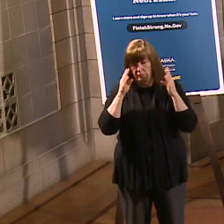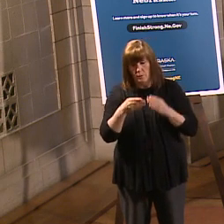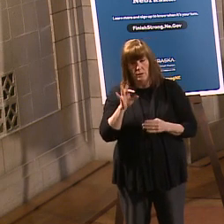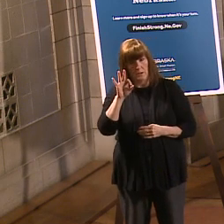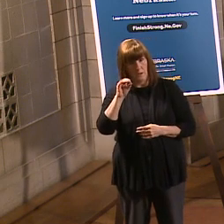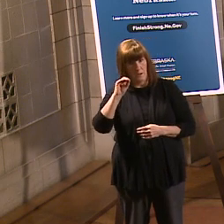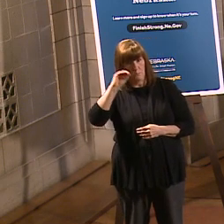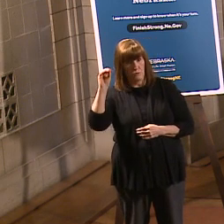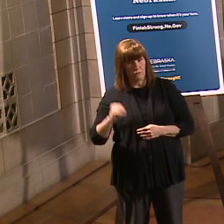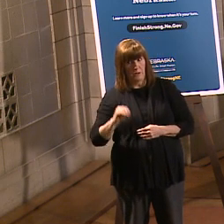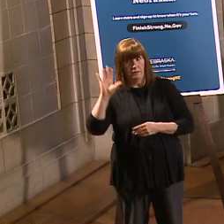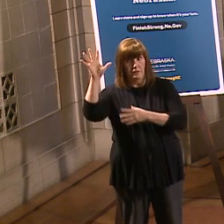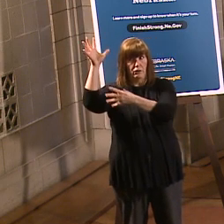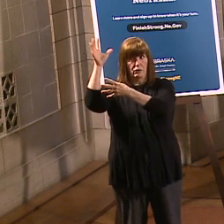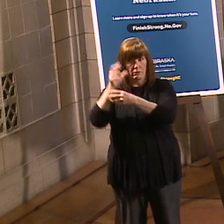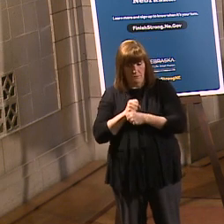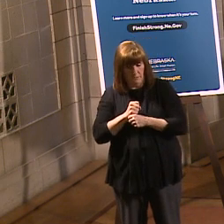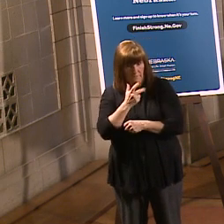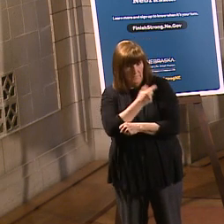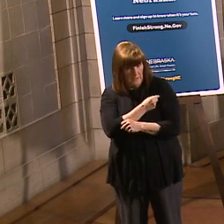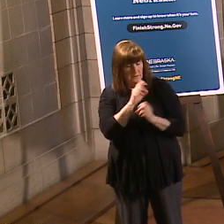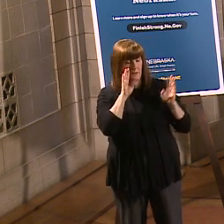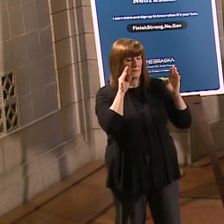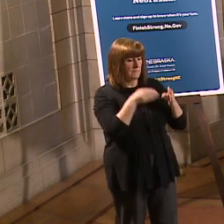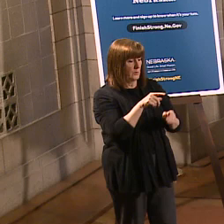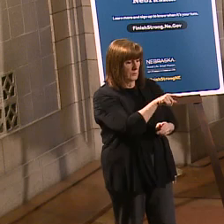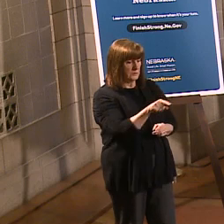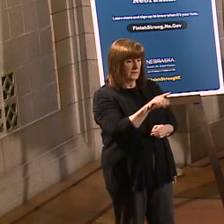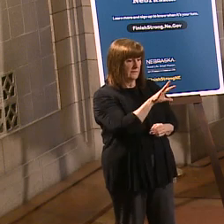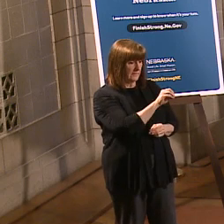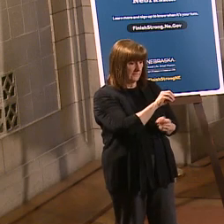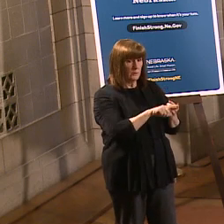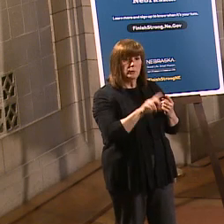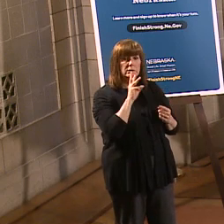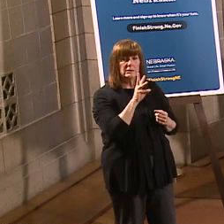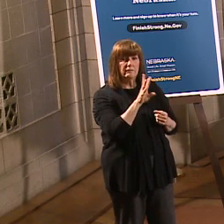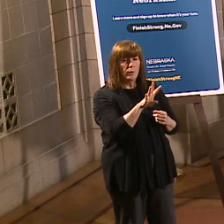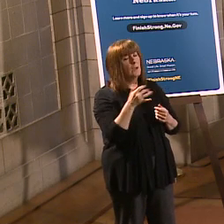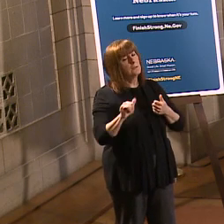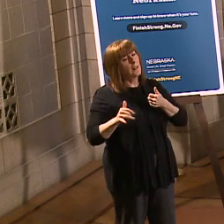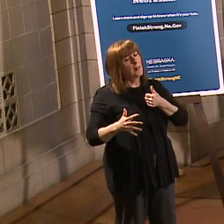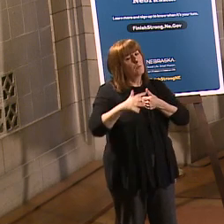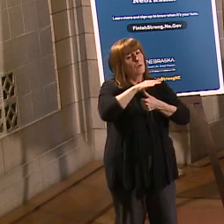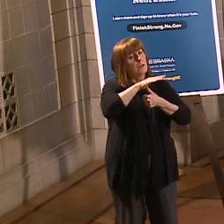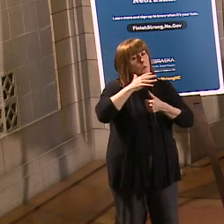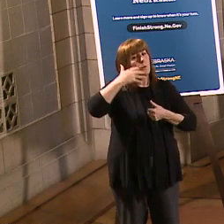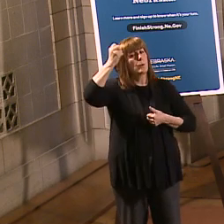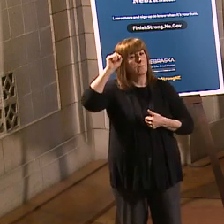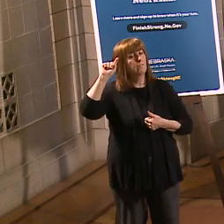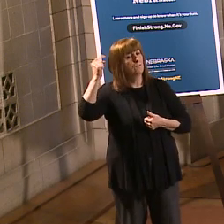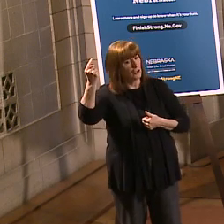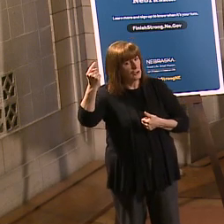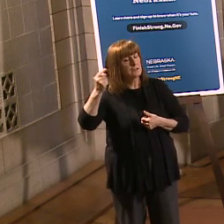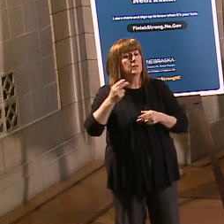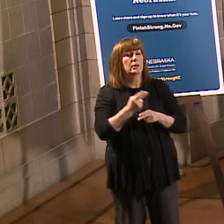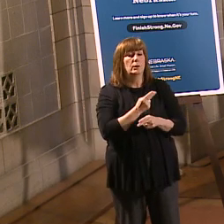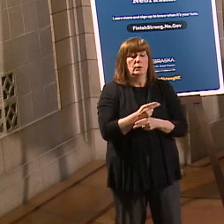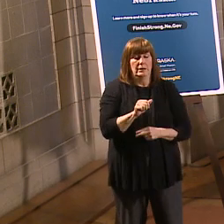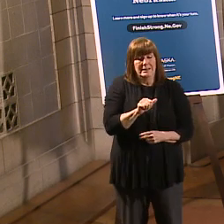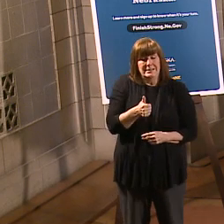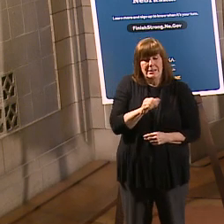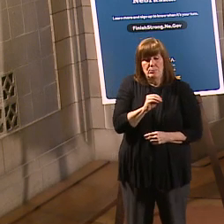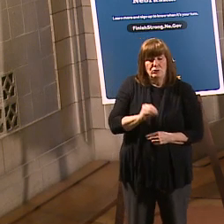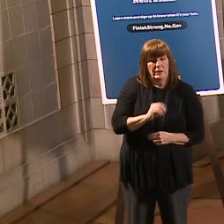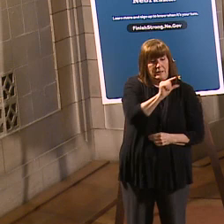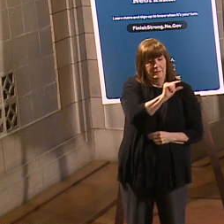the vaccines on that group 50 to 64, and again, still prioritizing older people. And then they can use that 10%